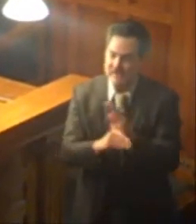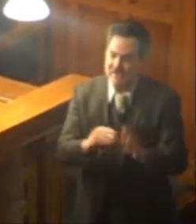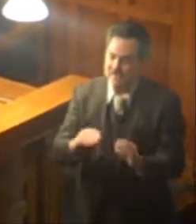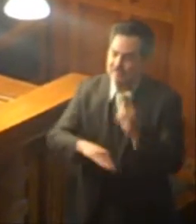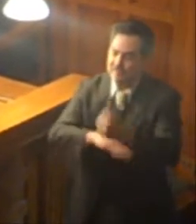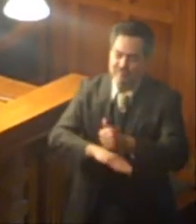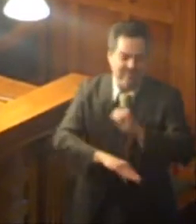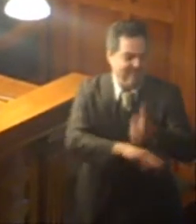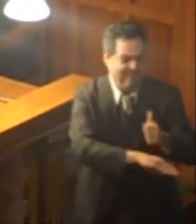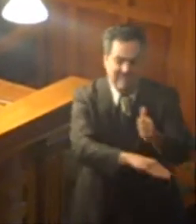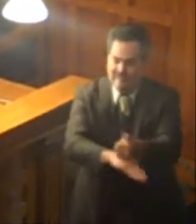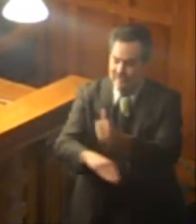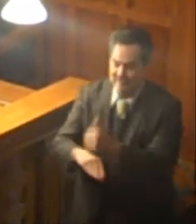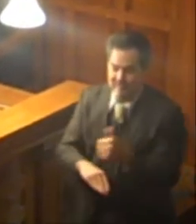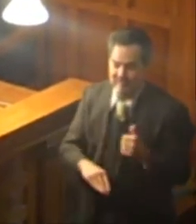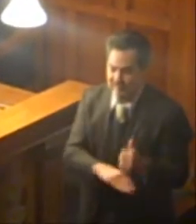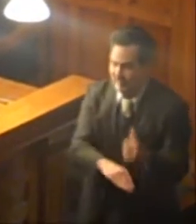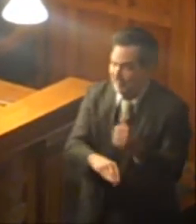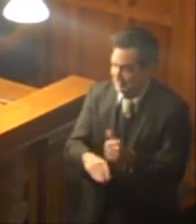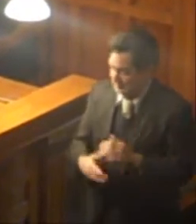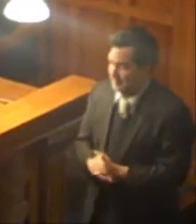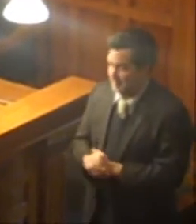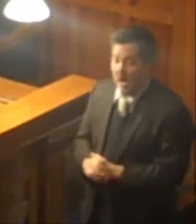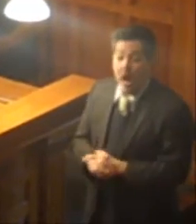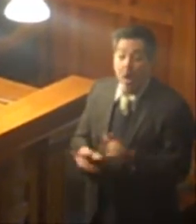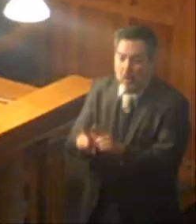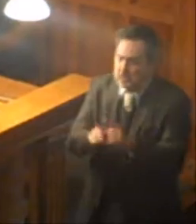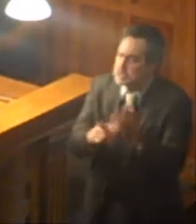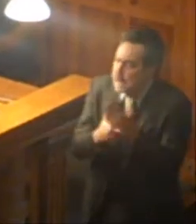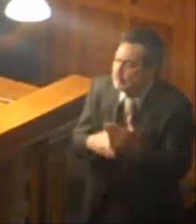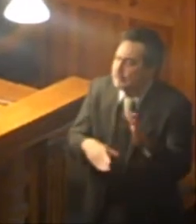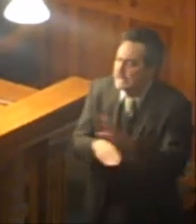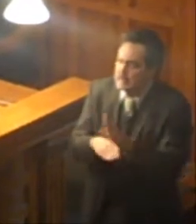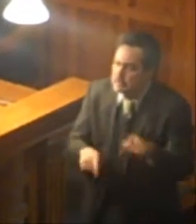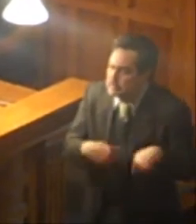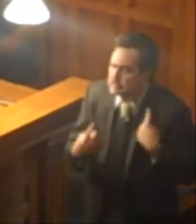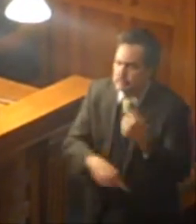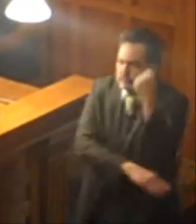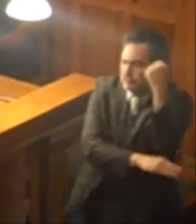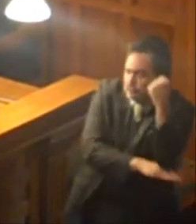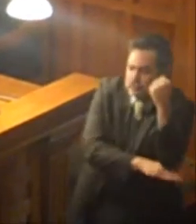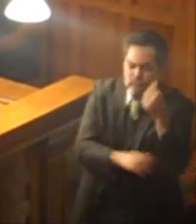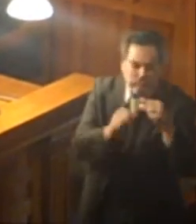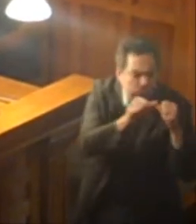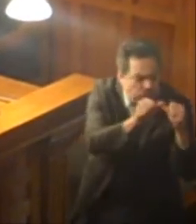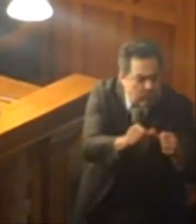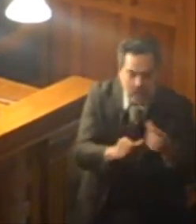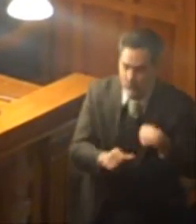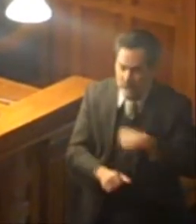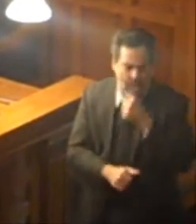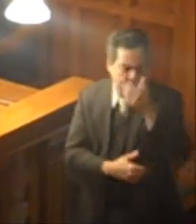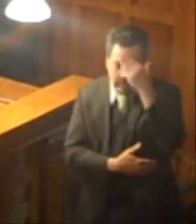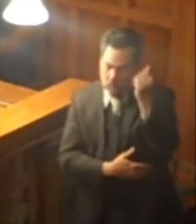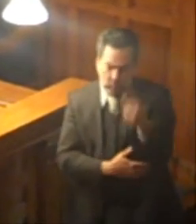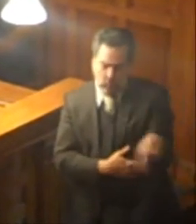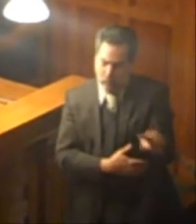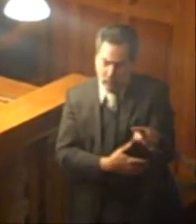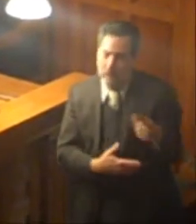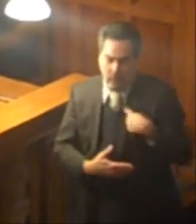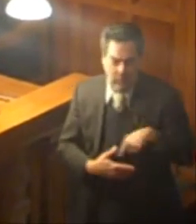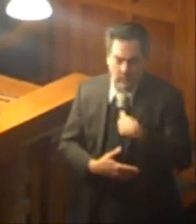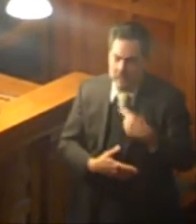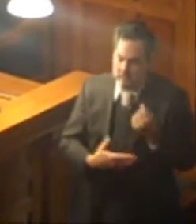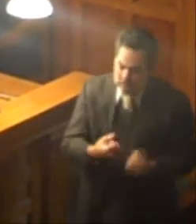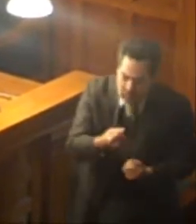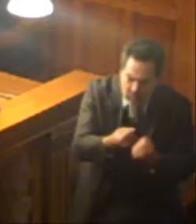the entire city to know that we've not forgotten about you. We are here to support you, and assist you. We need